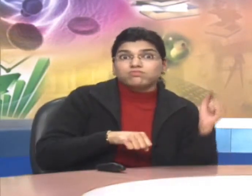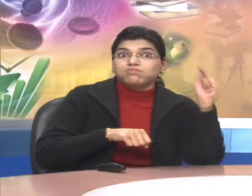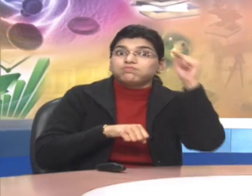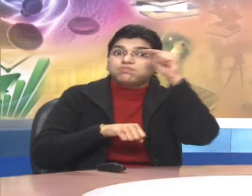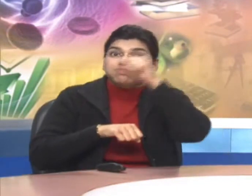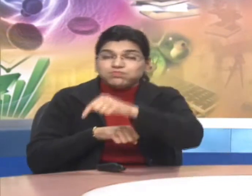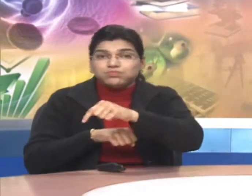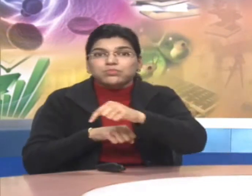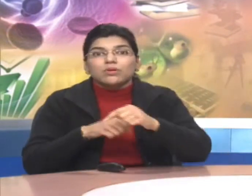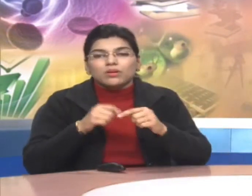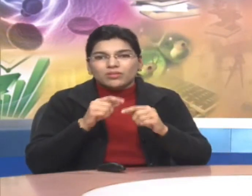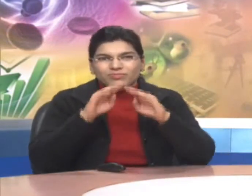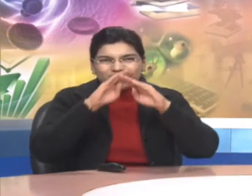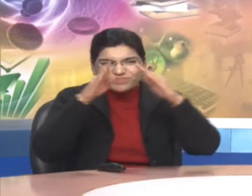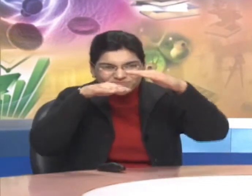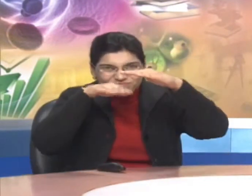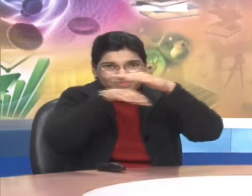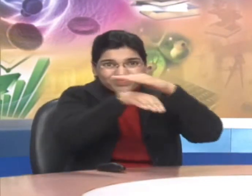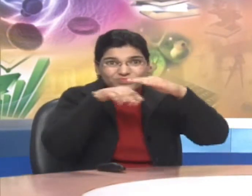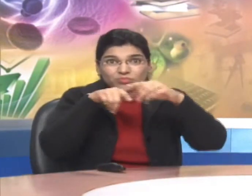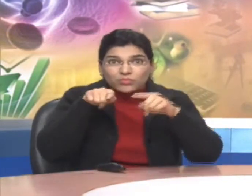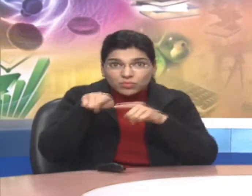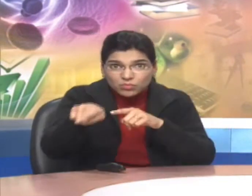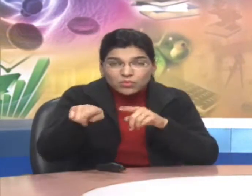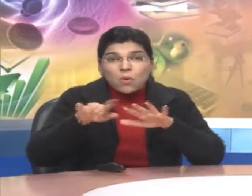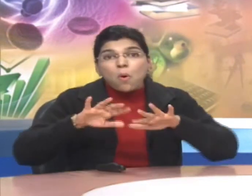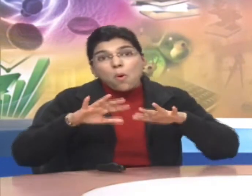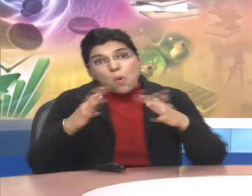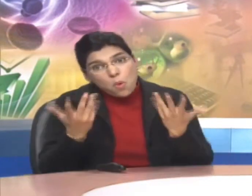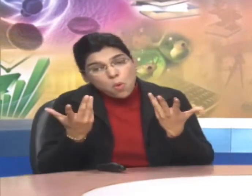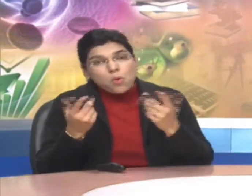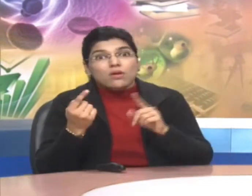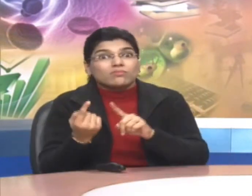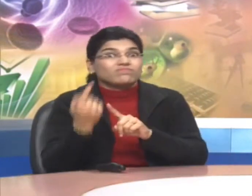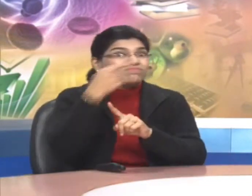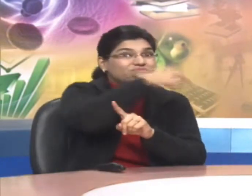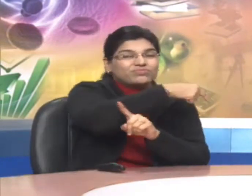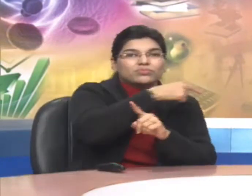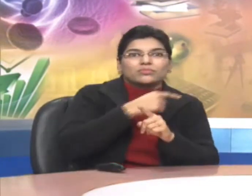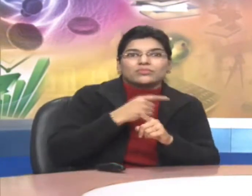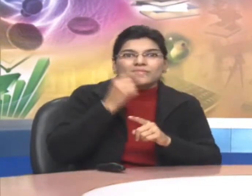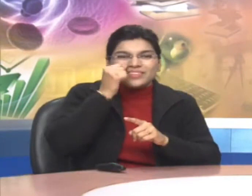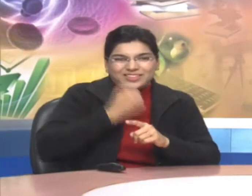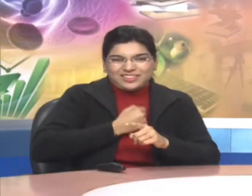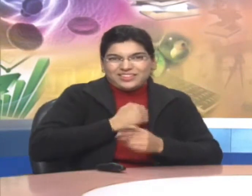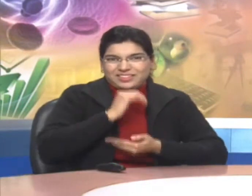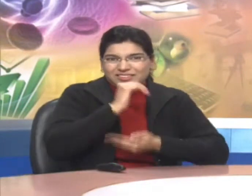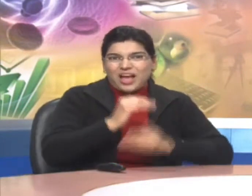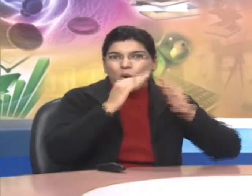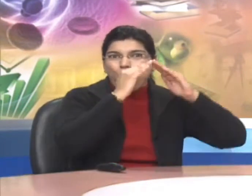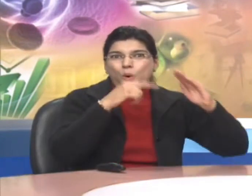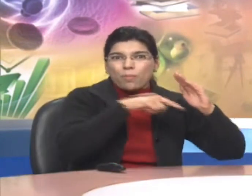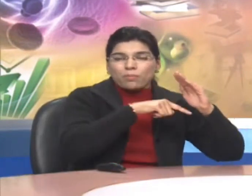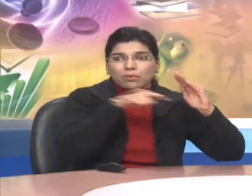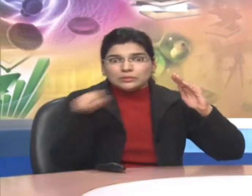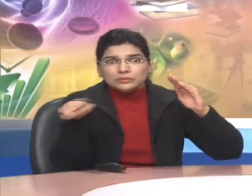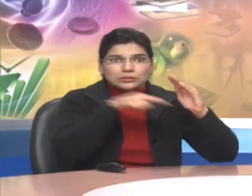wondered if it was making for the tunnel or the opposite direction,